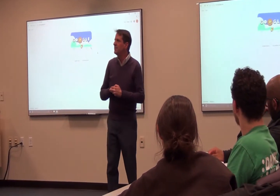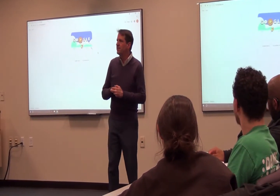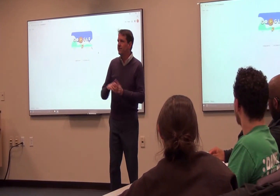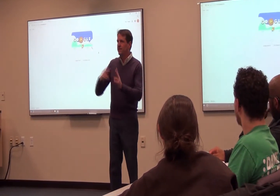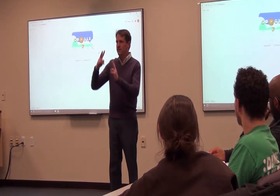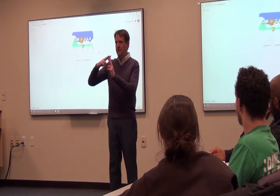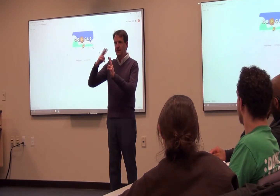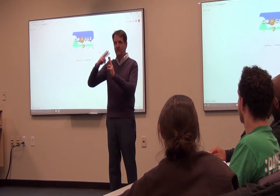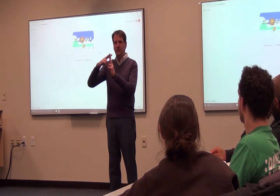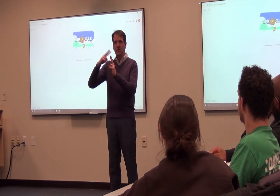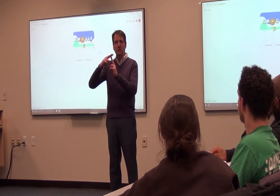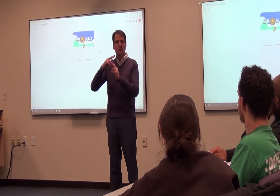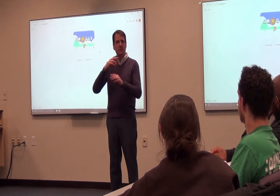information.